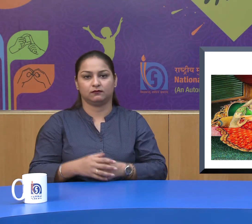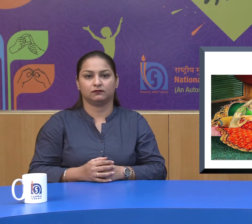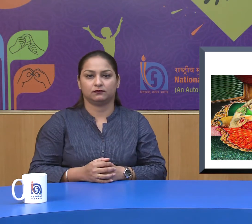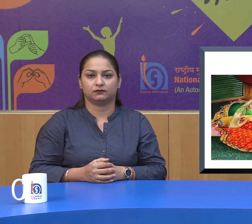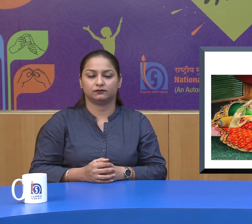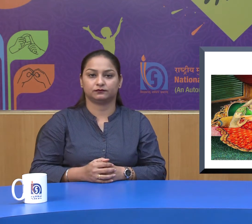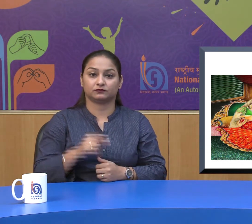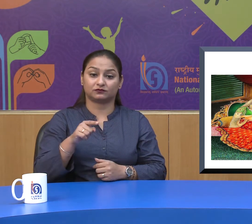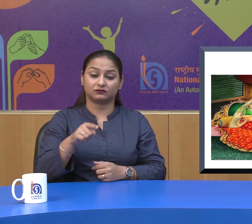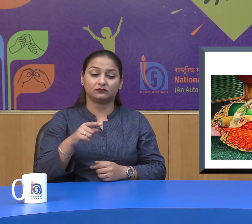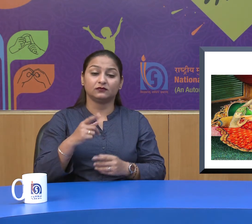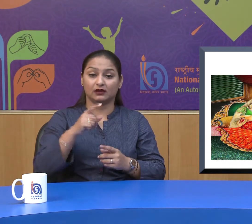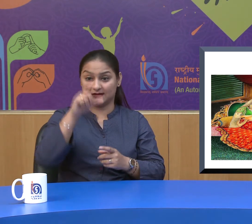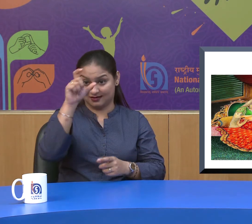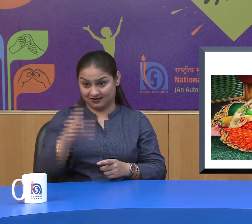The birth of a girl child